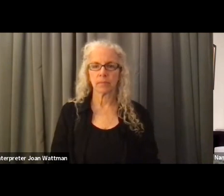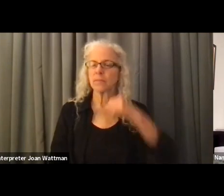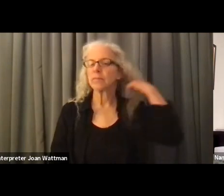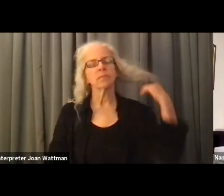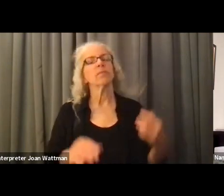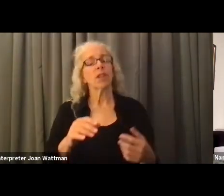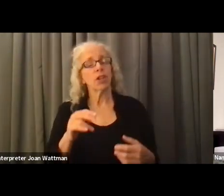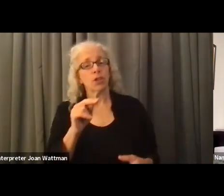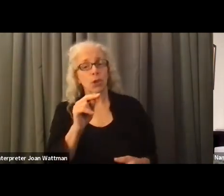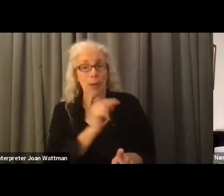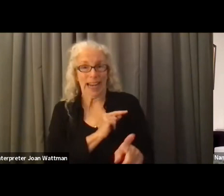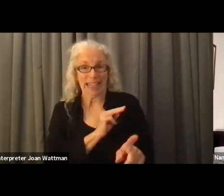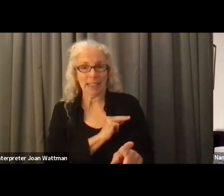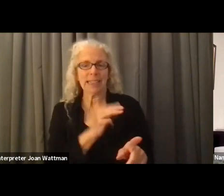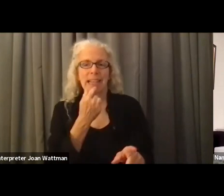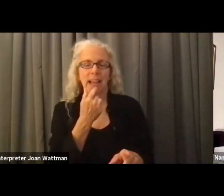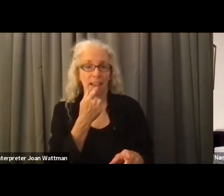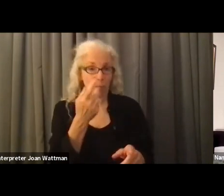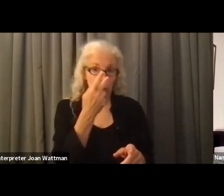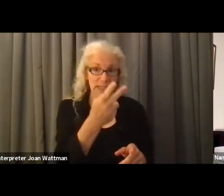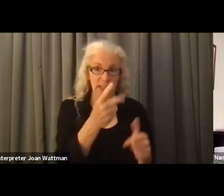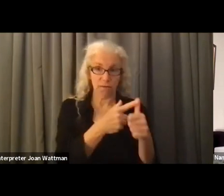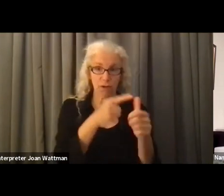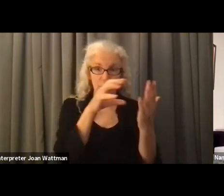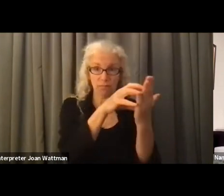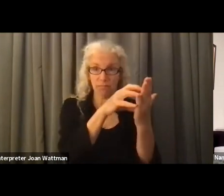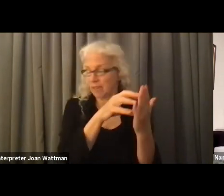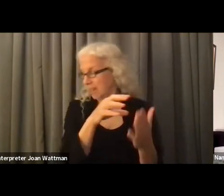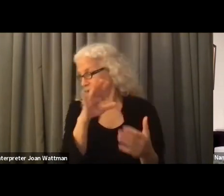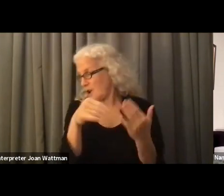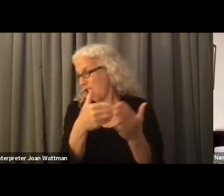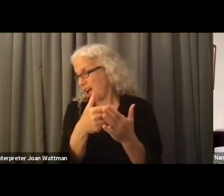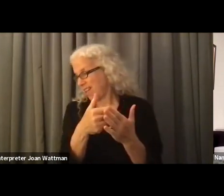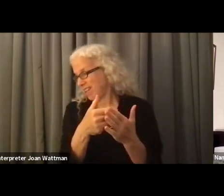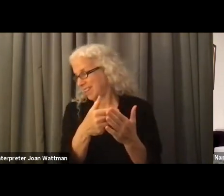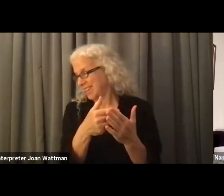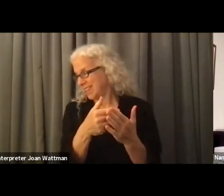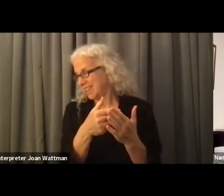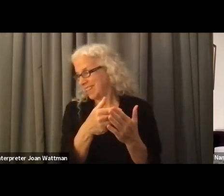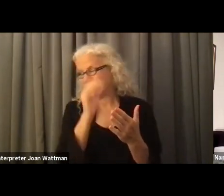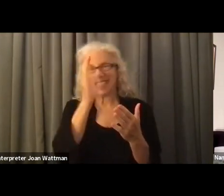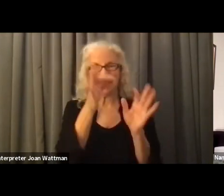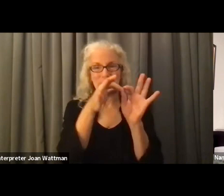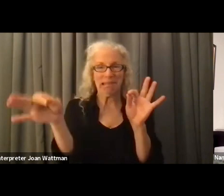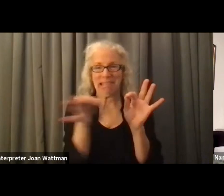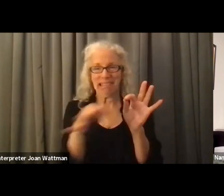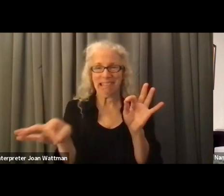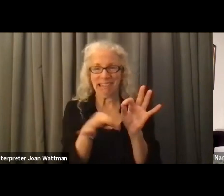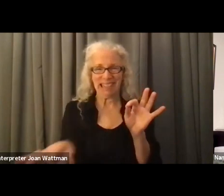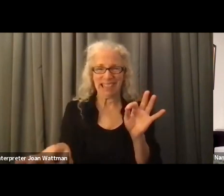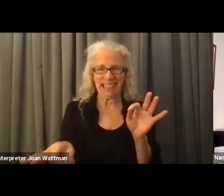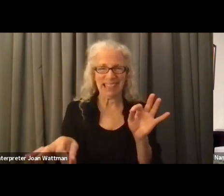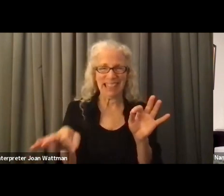If you look under the first section, all the three items, the bullets are all running into one sentence. But